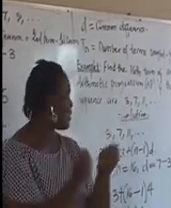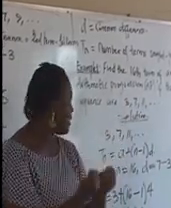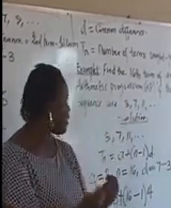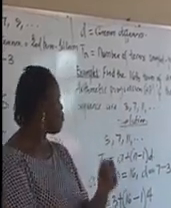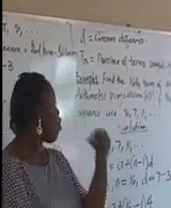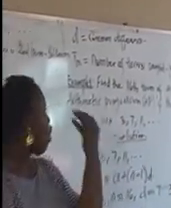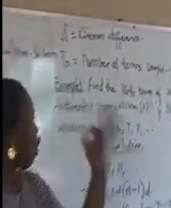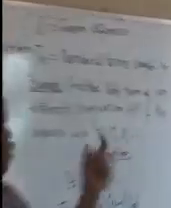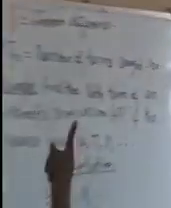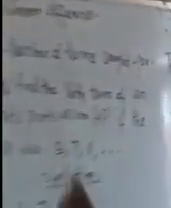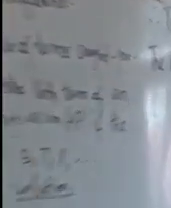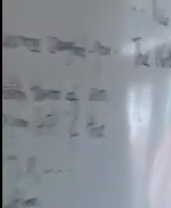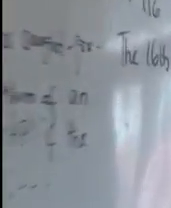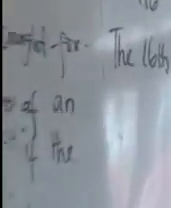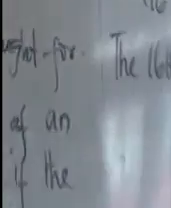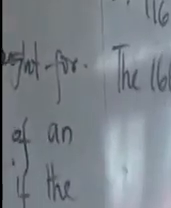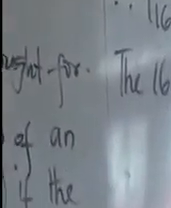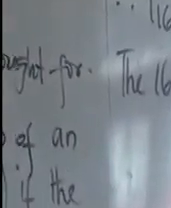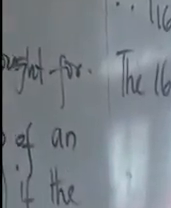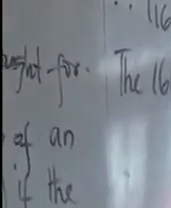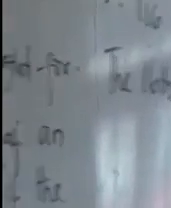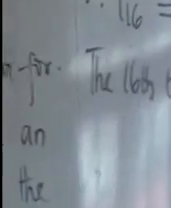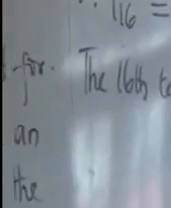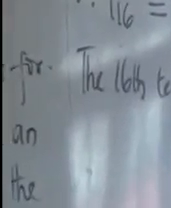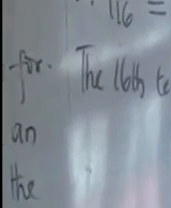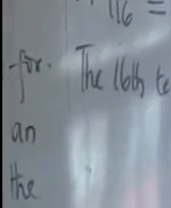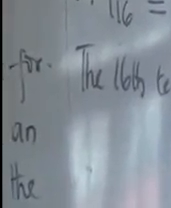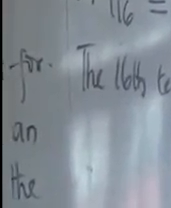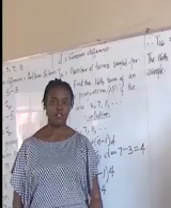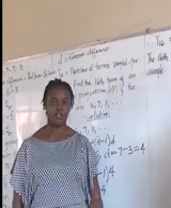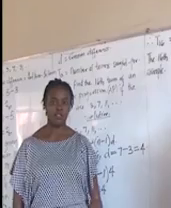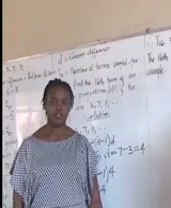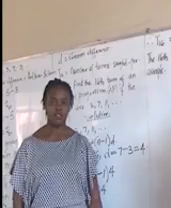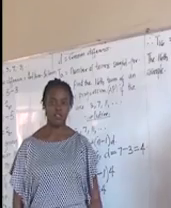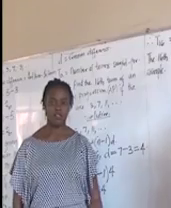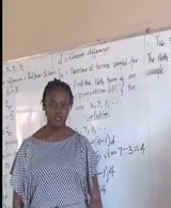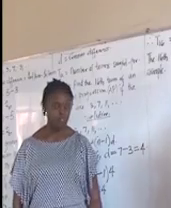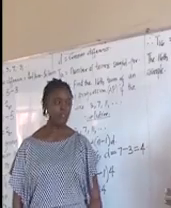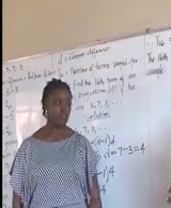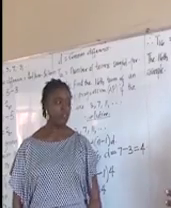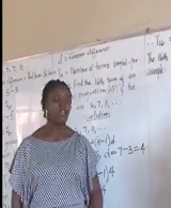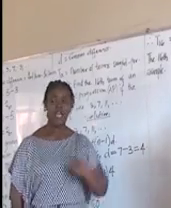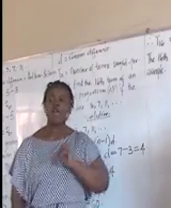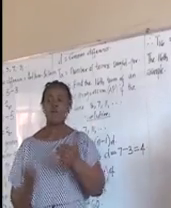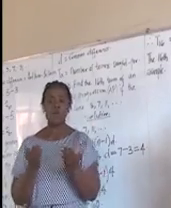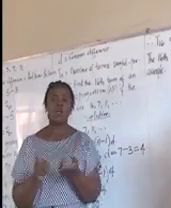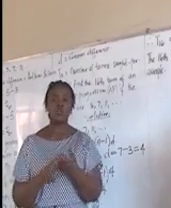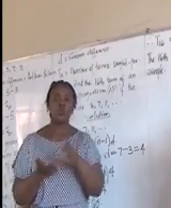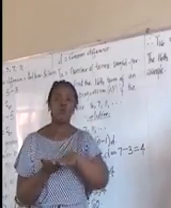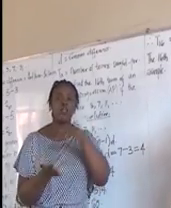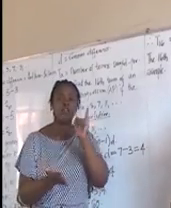That's give us the final answer to this question. Now the question number